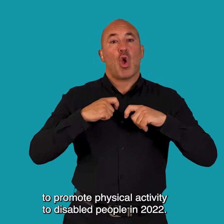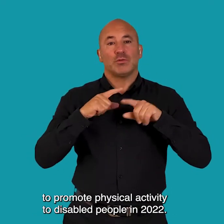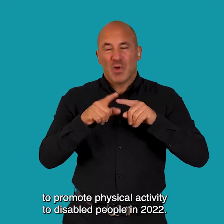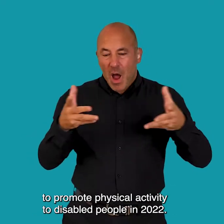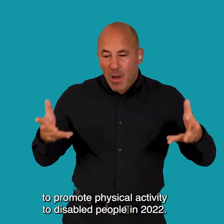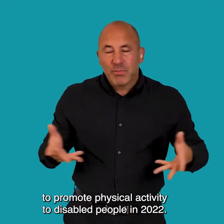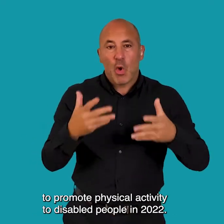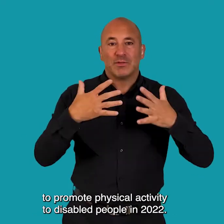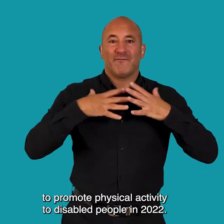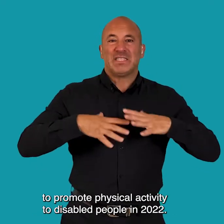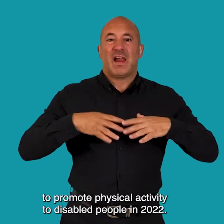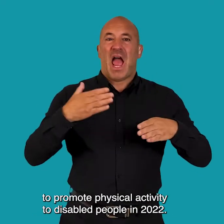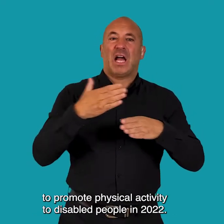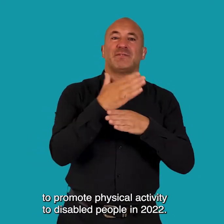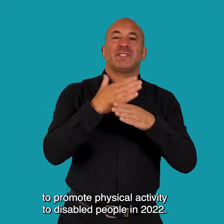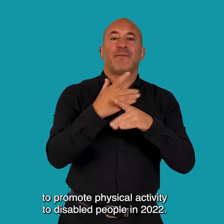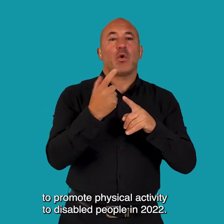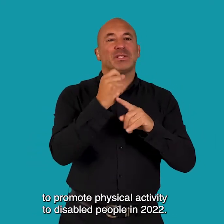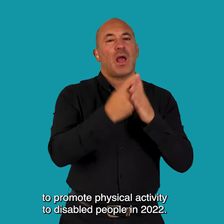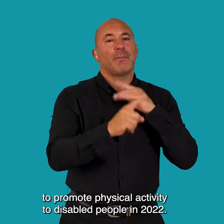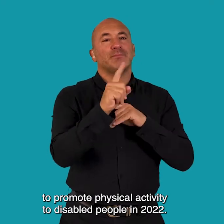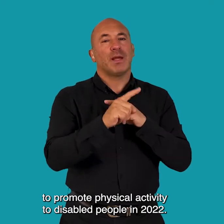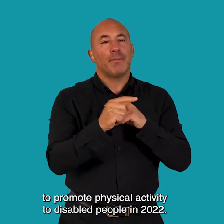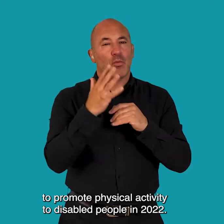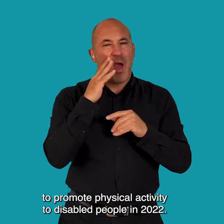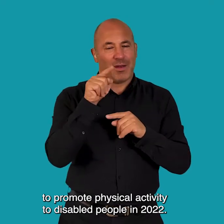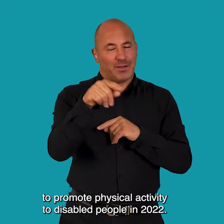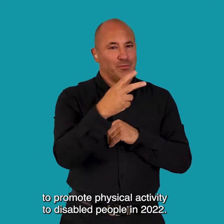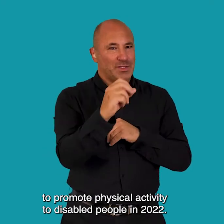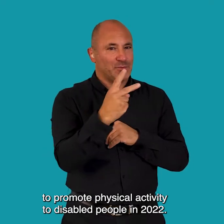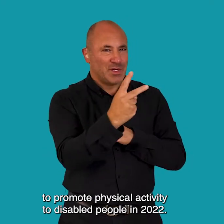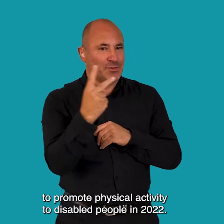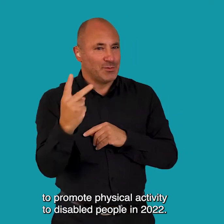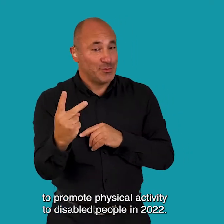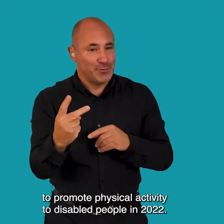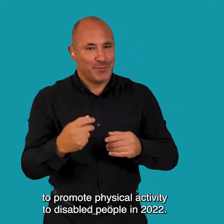promote physical activity to disabled people in 2022.